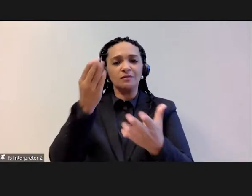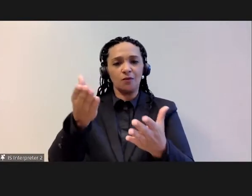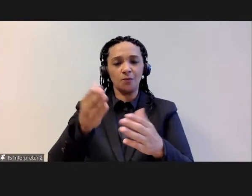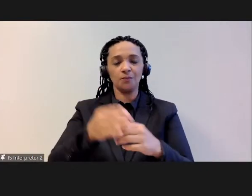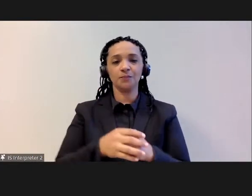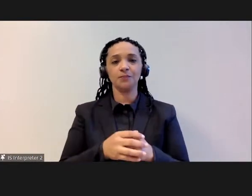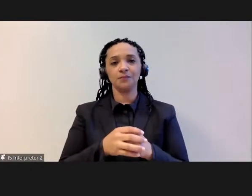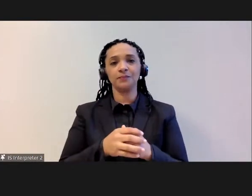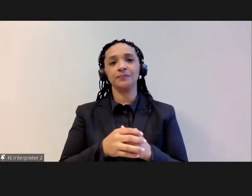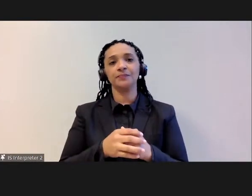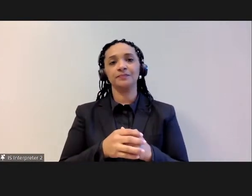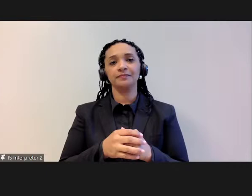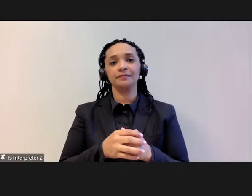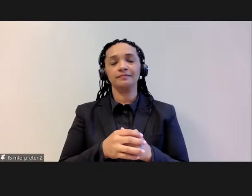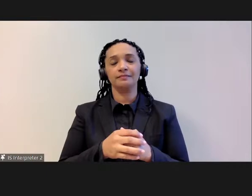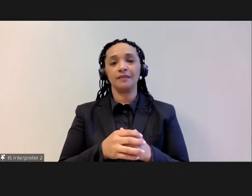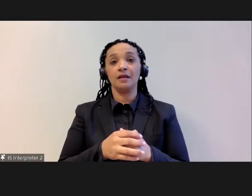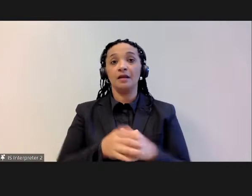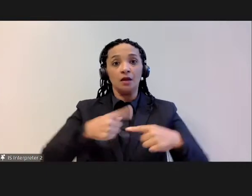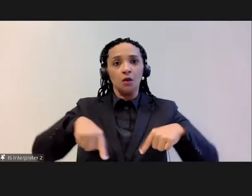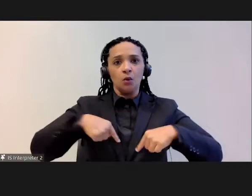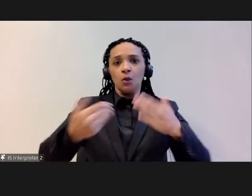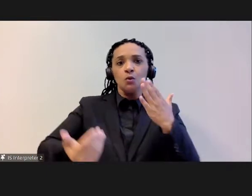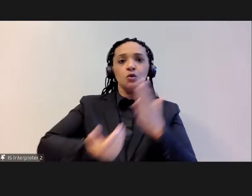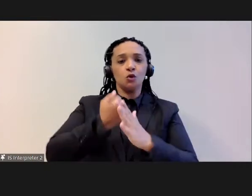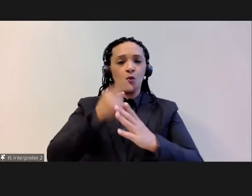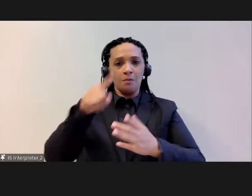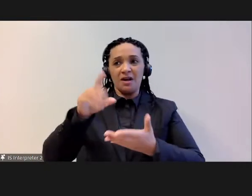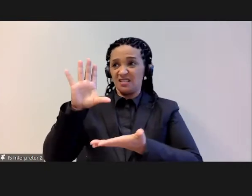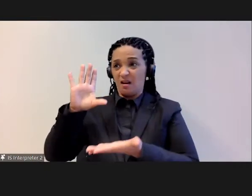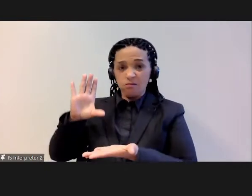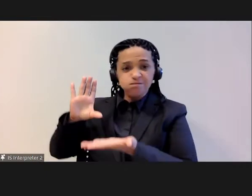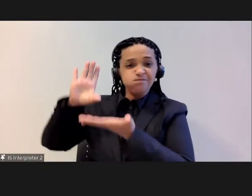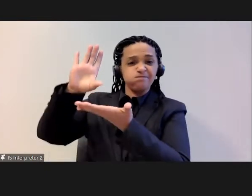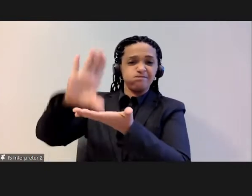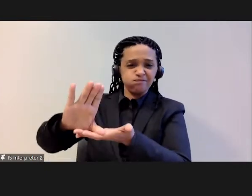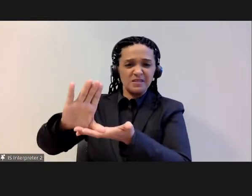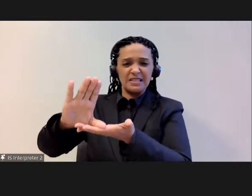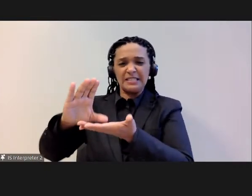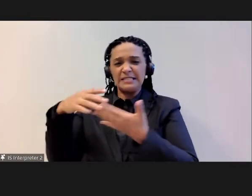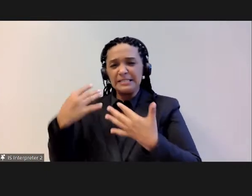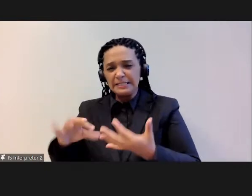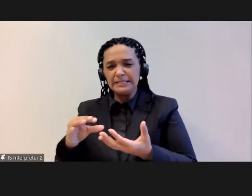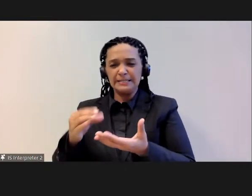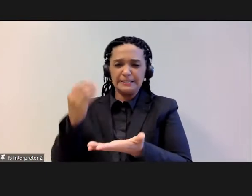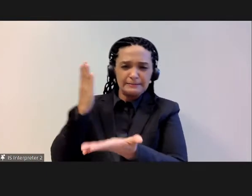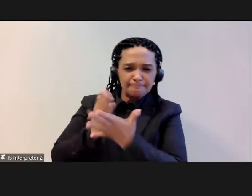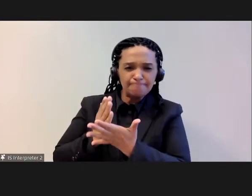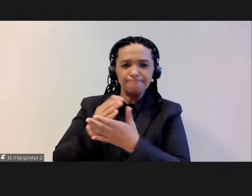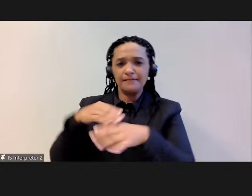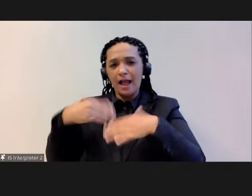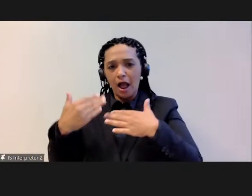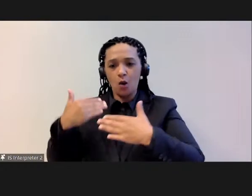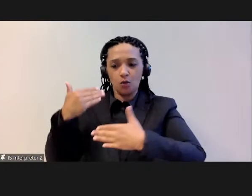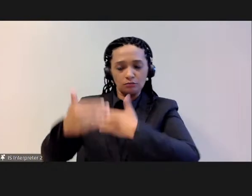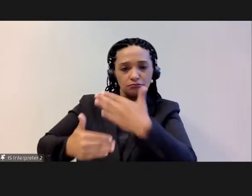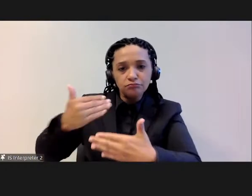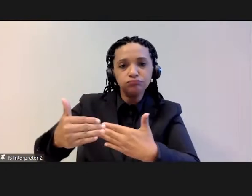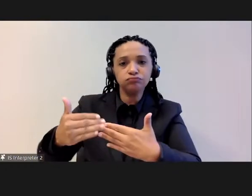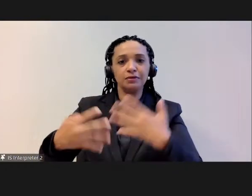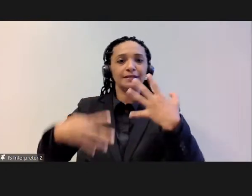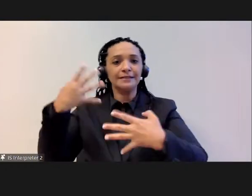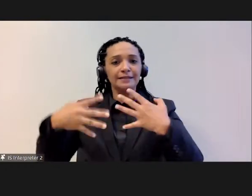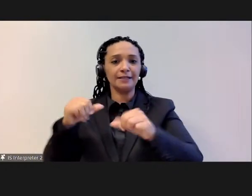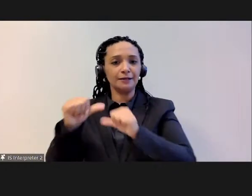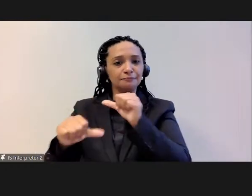be costly and a huge enterprise to invest in routine data collection and disaggregated